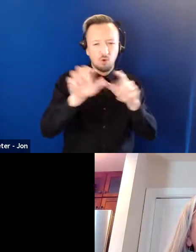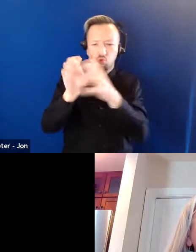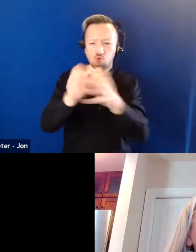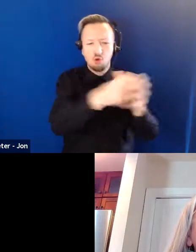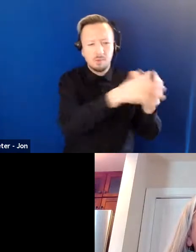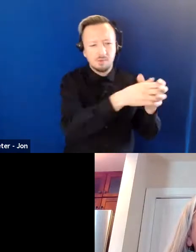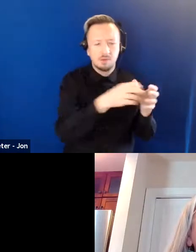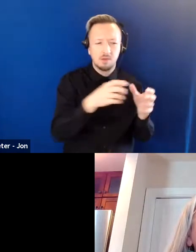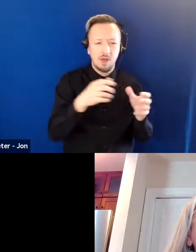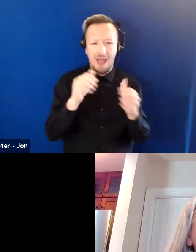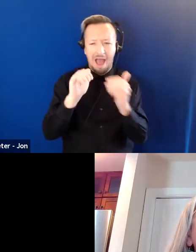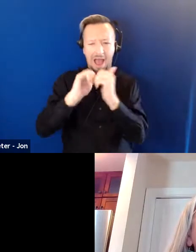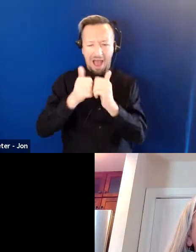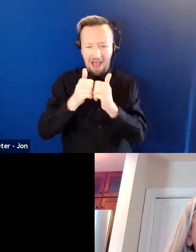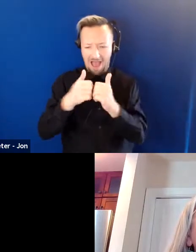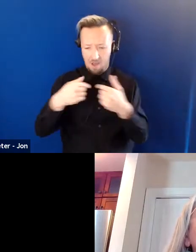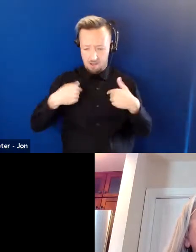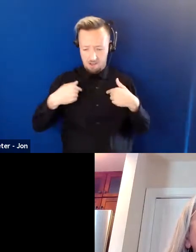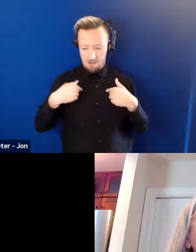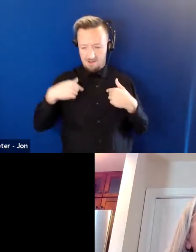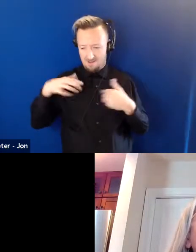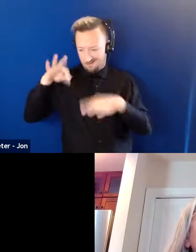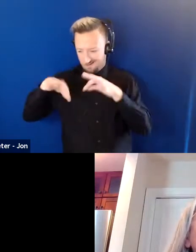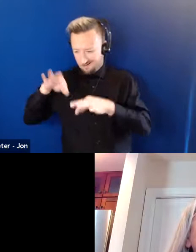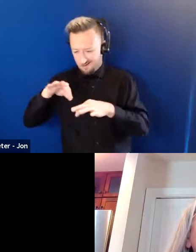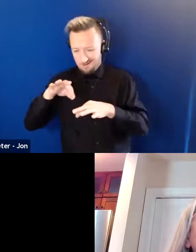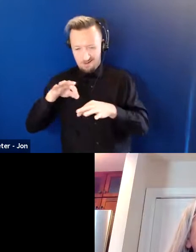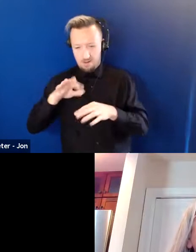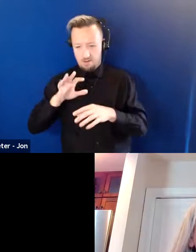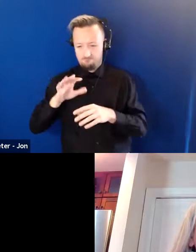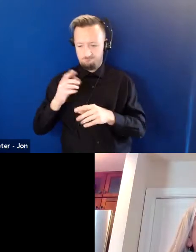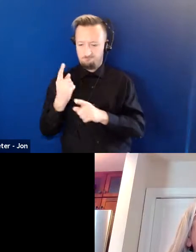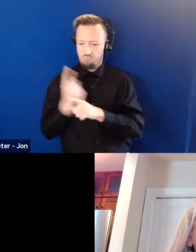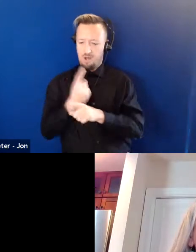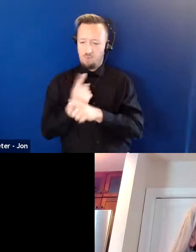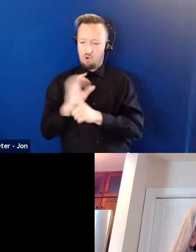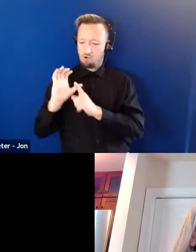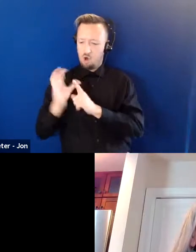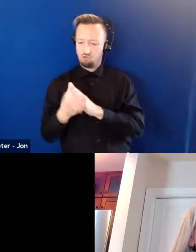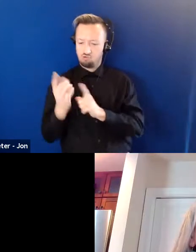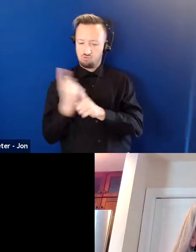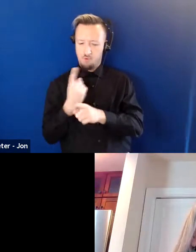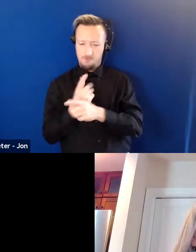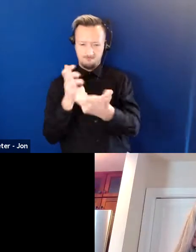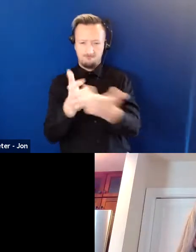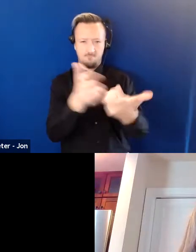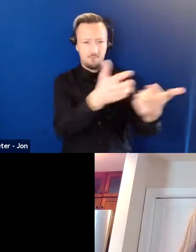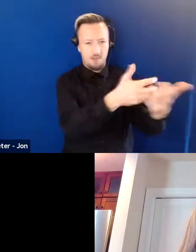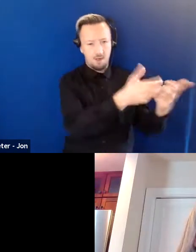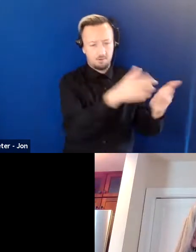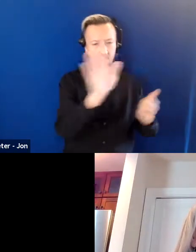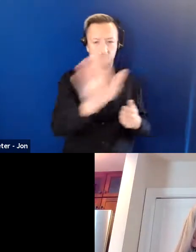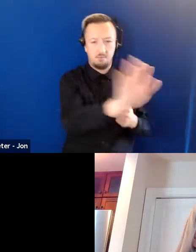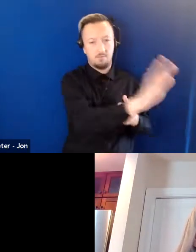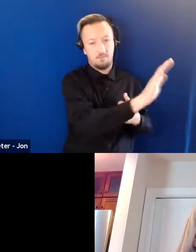can providers find resources to learn more about culturally appropriate services for the different groups? Or what efforts are